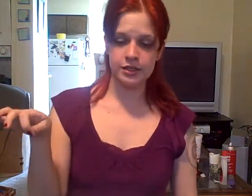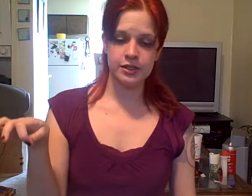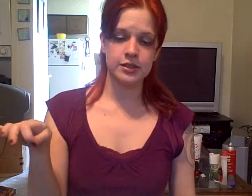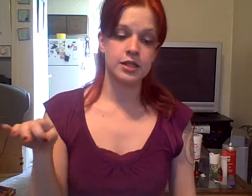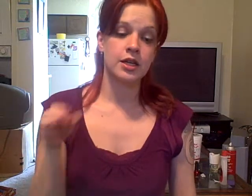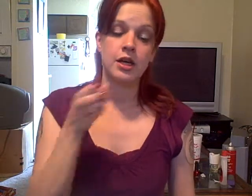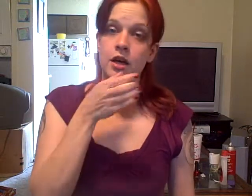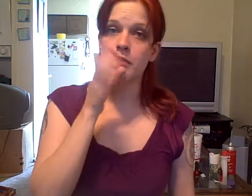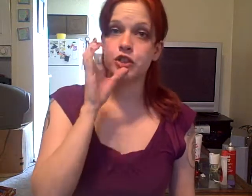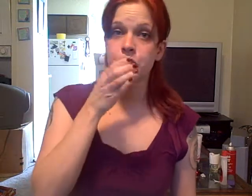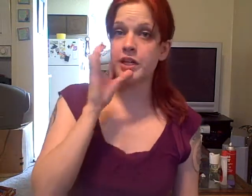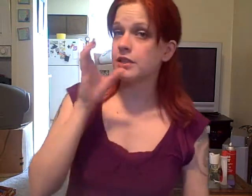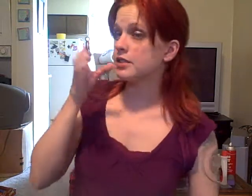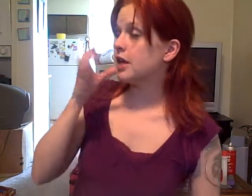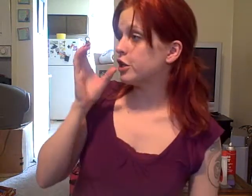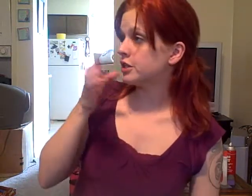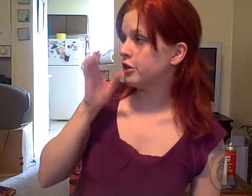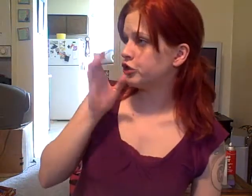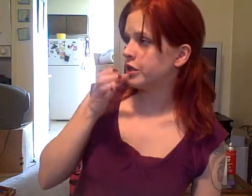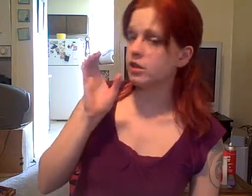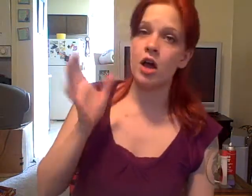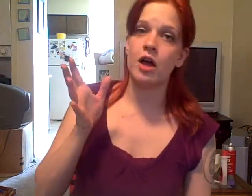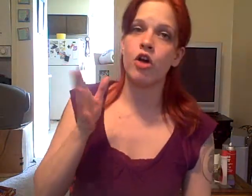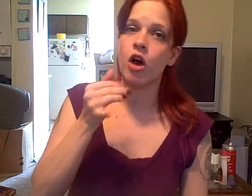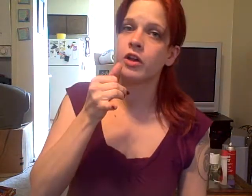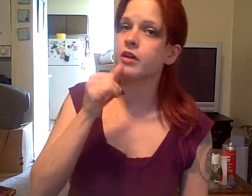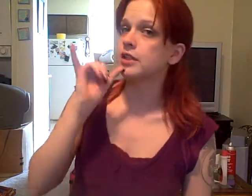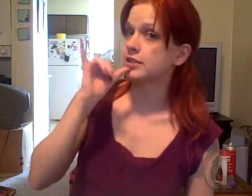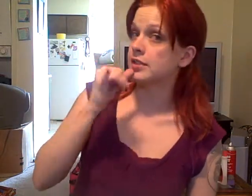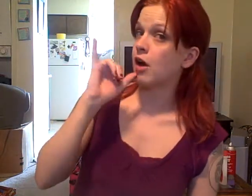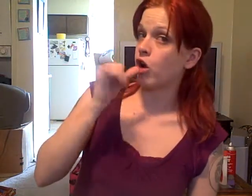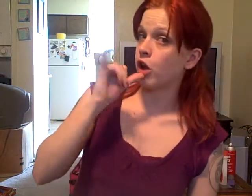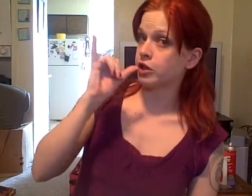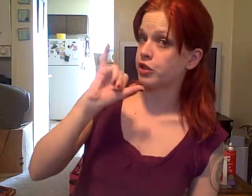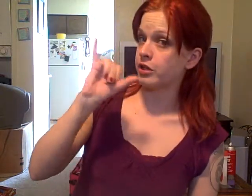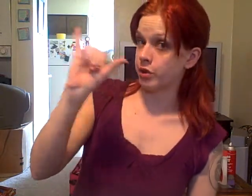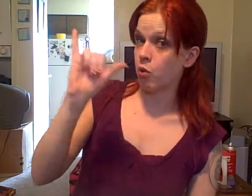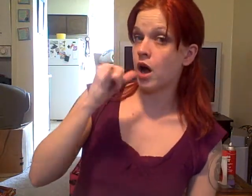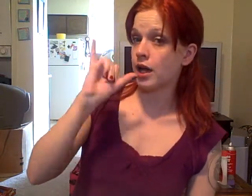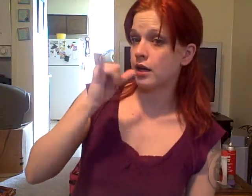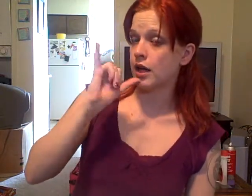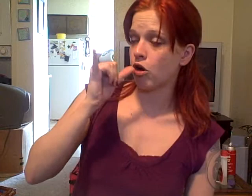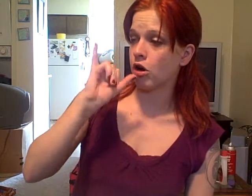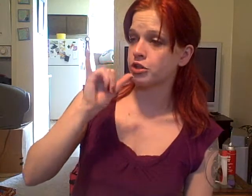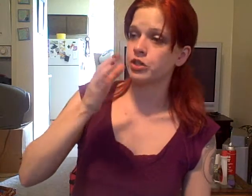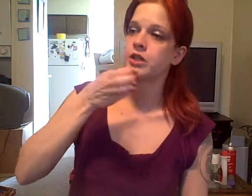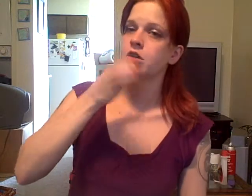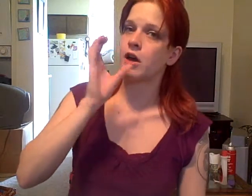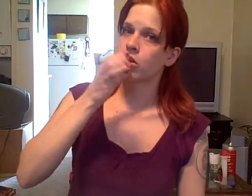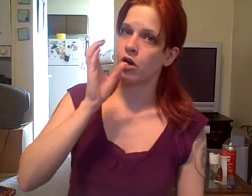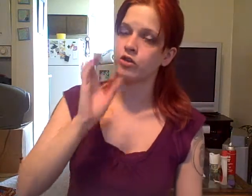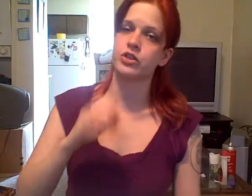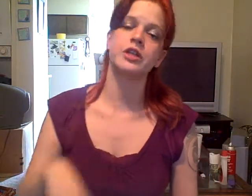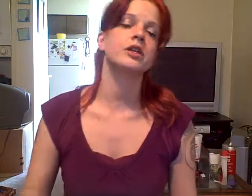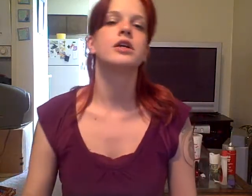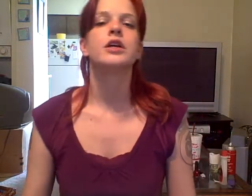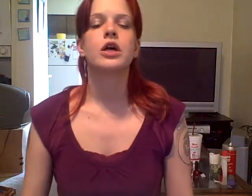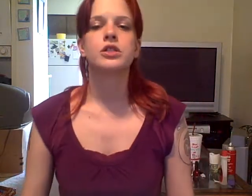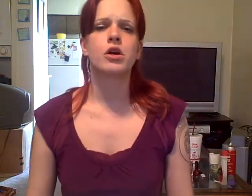fries. A drink, this is how you sign drink, non-alcoholic. This is an alcoholic drink with a Y. Alcoholic drink, non-alcoholic drink. So